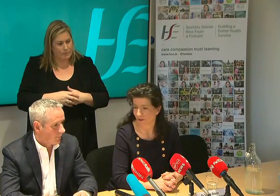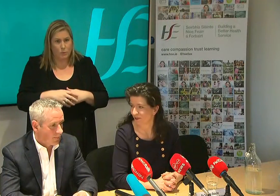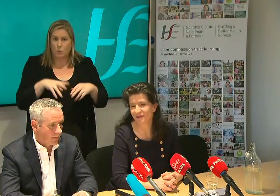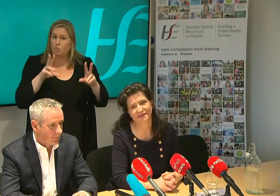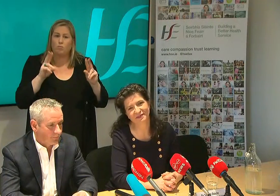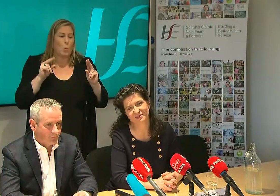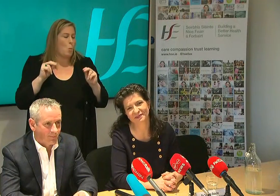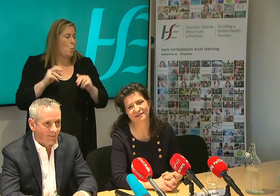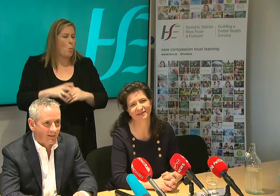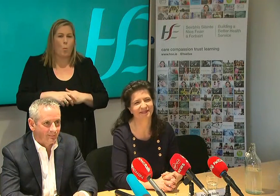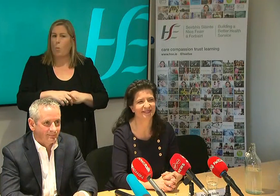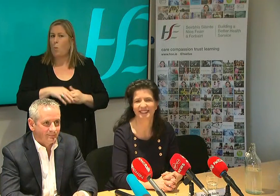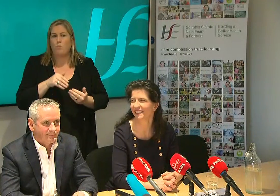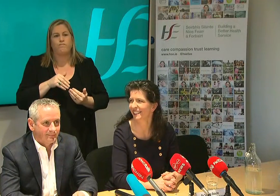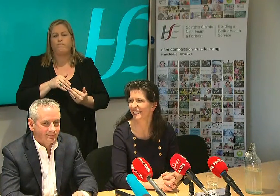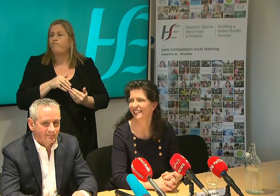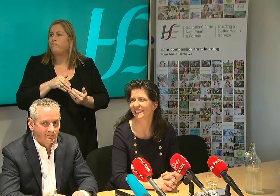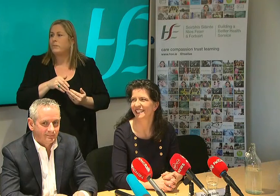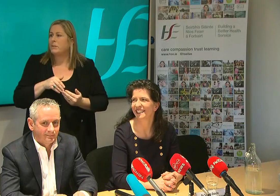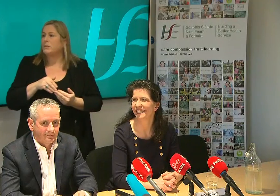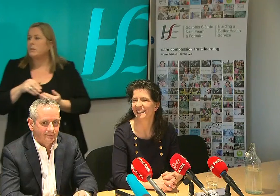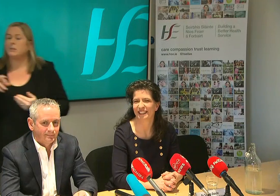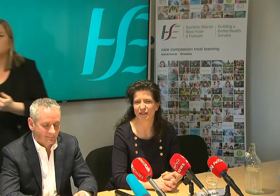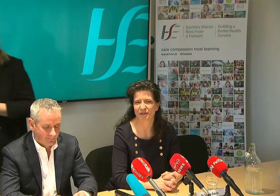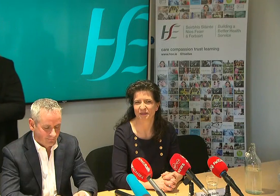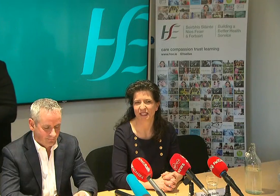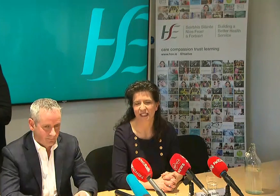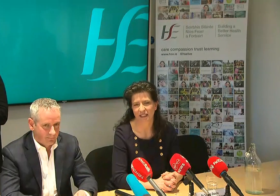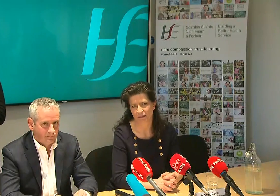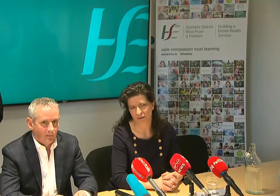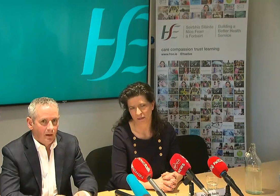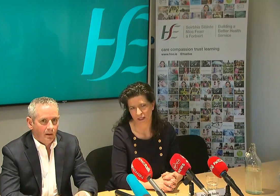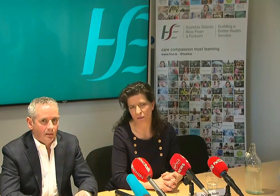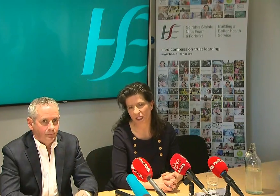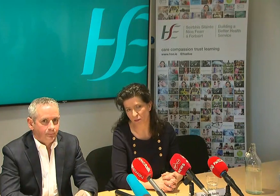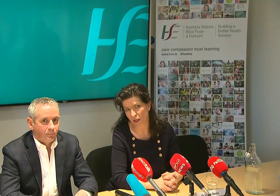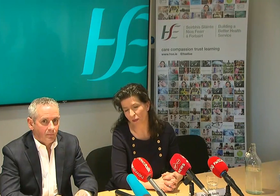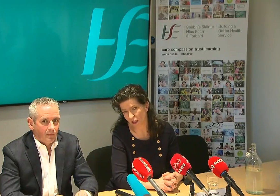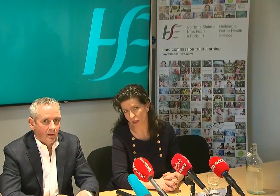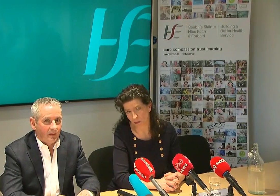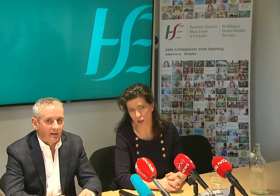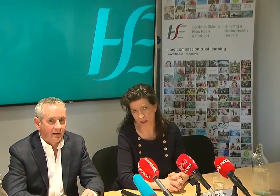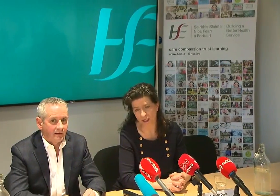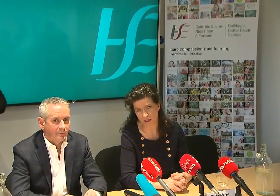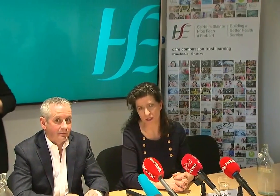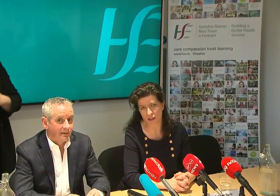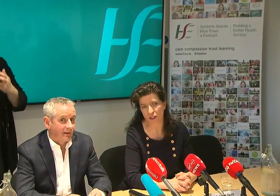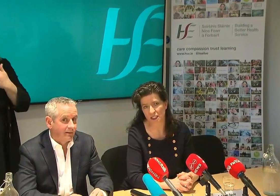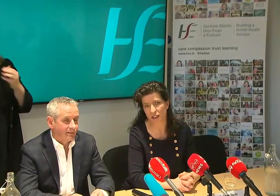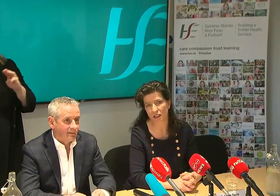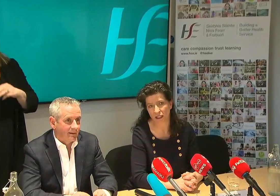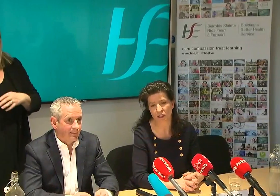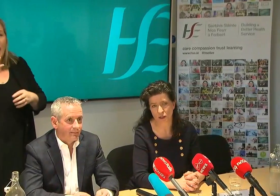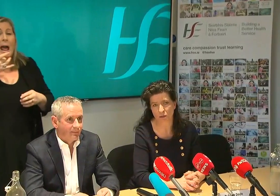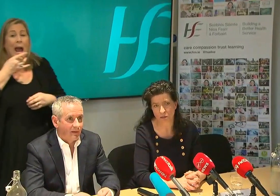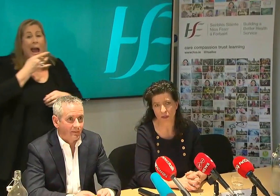No. And the answer to that is we're not giving a number. Okay. Many people are being asked to